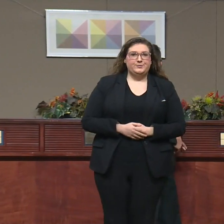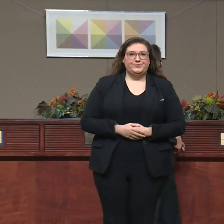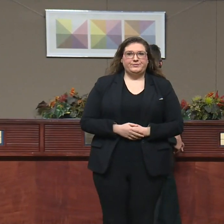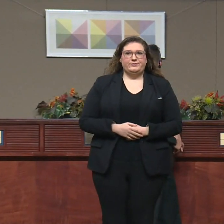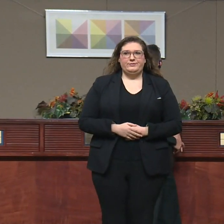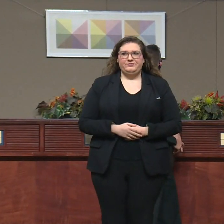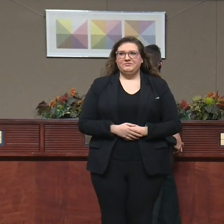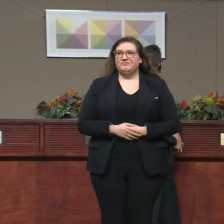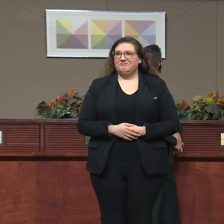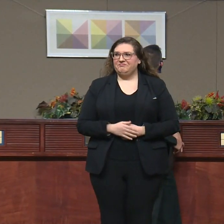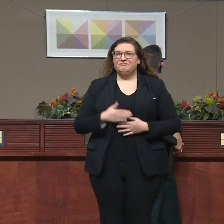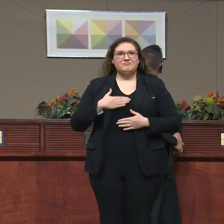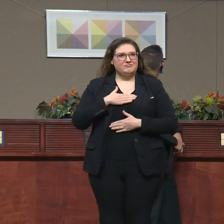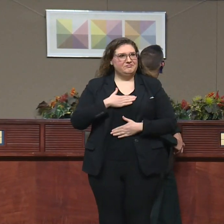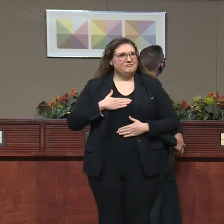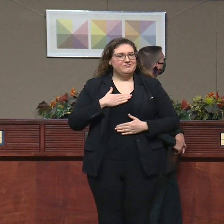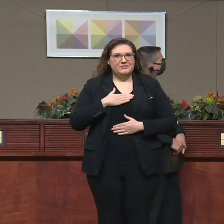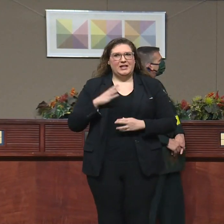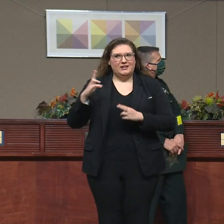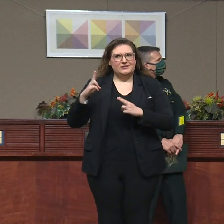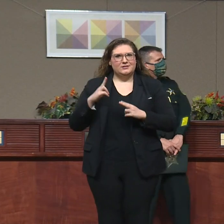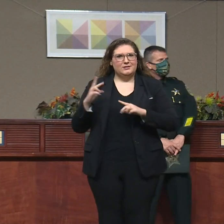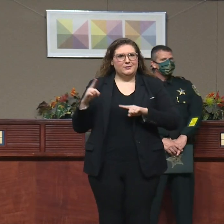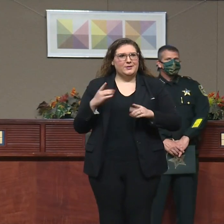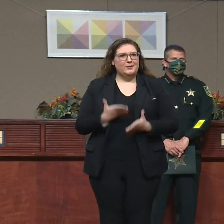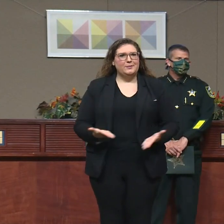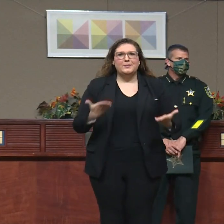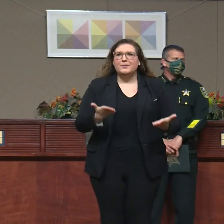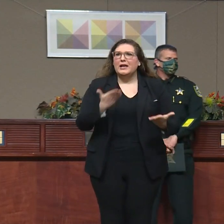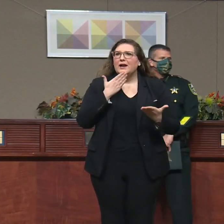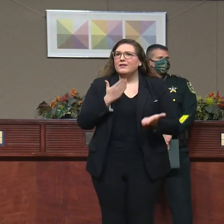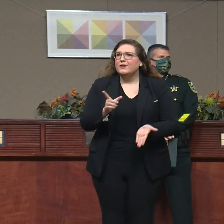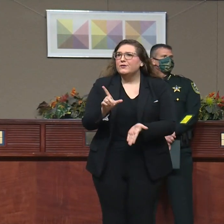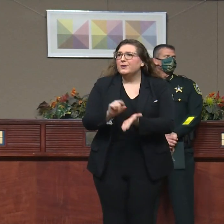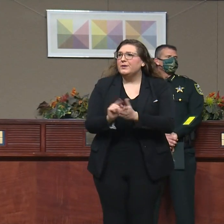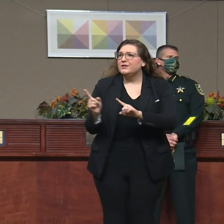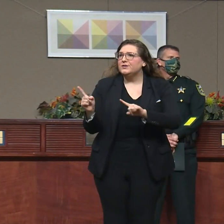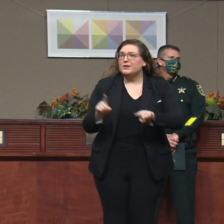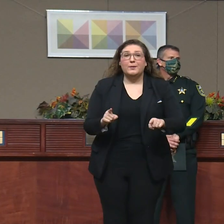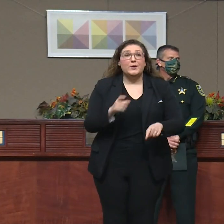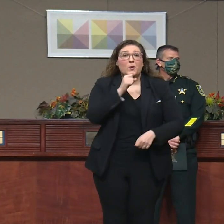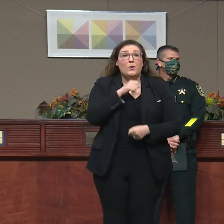It's a pleasure to be here. Thank you, the press, for being here with us. Orange County has